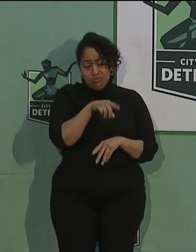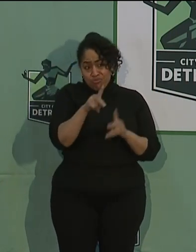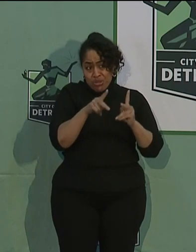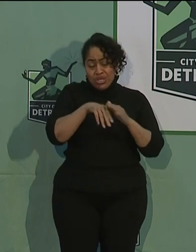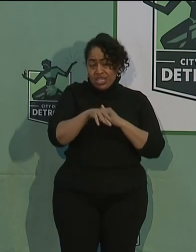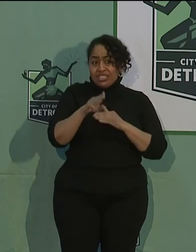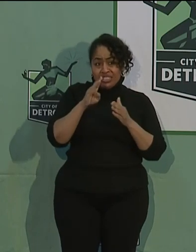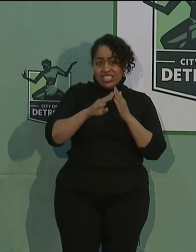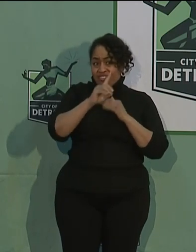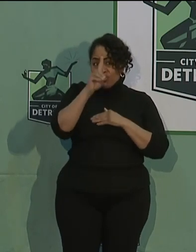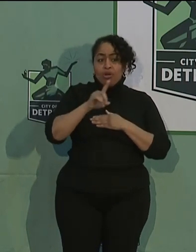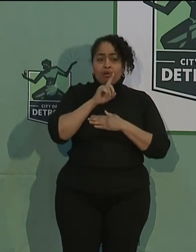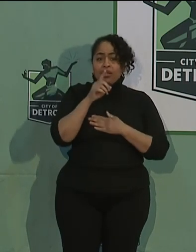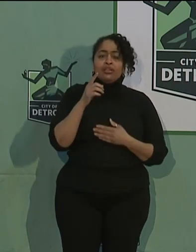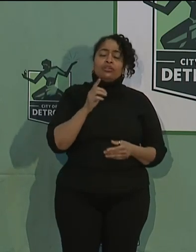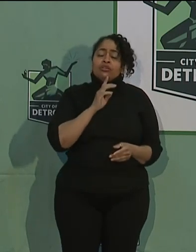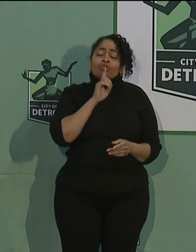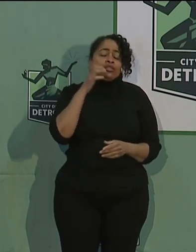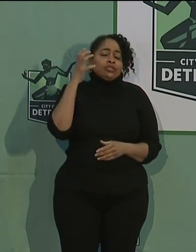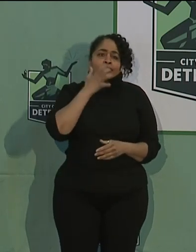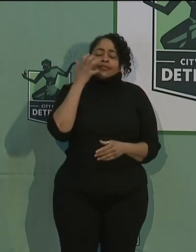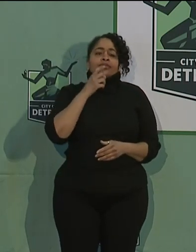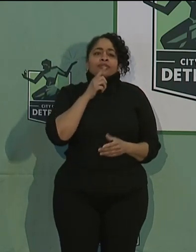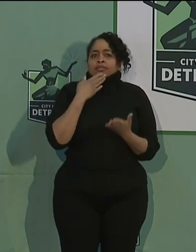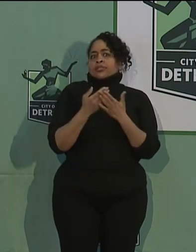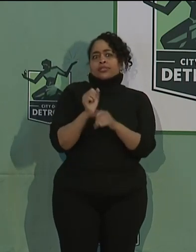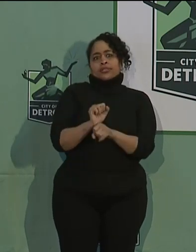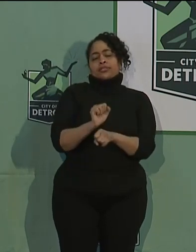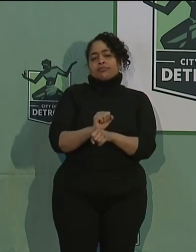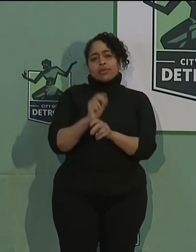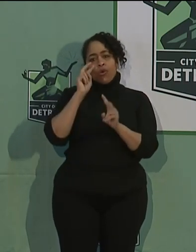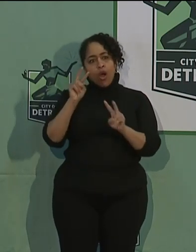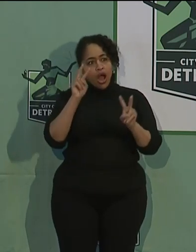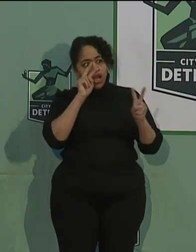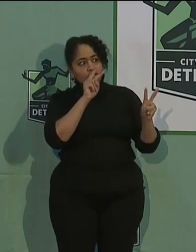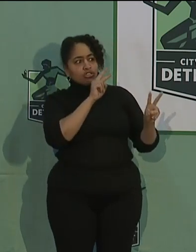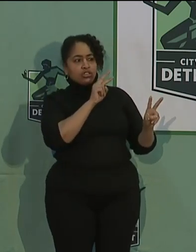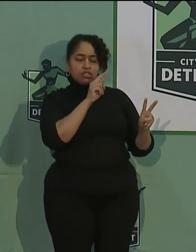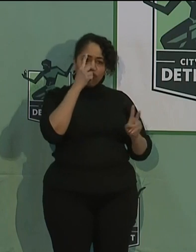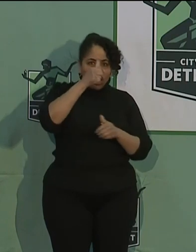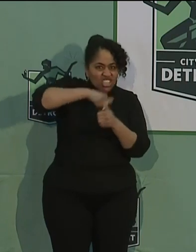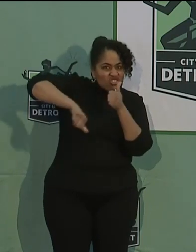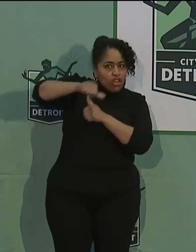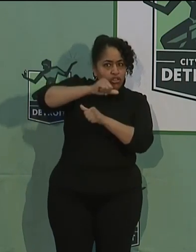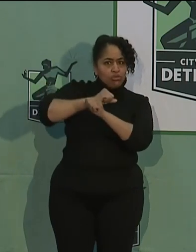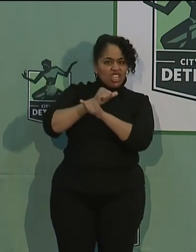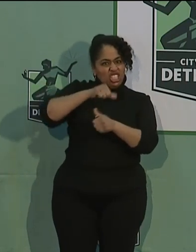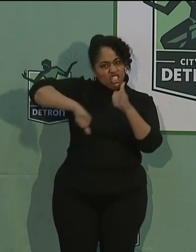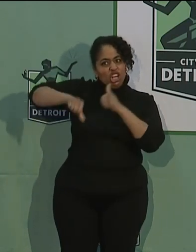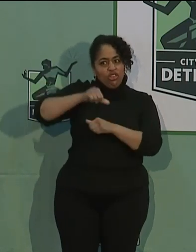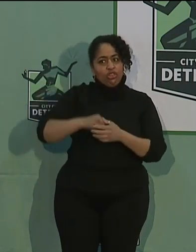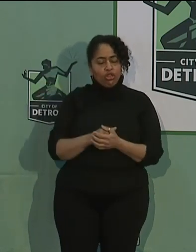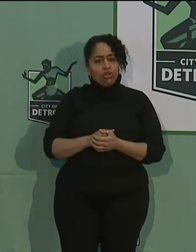this city have been absolutely terrific in watching out for each other. We